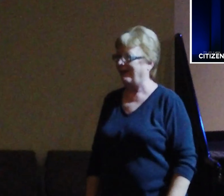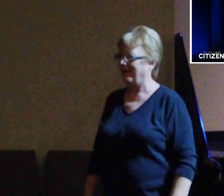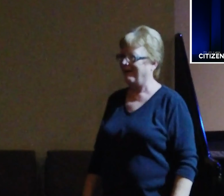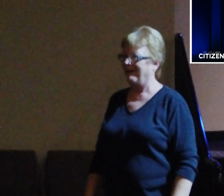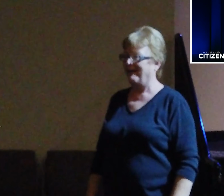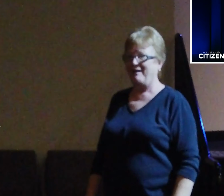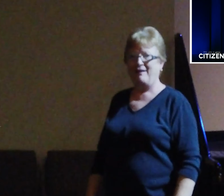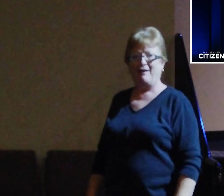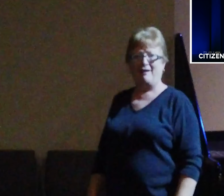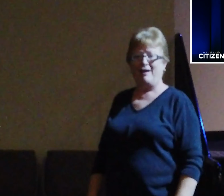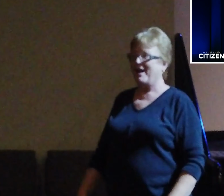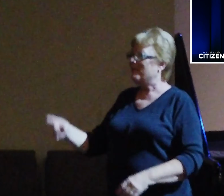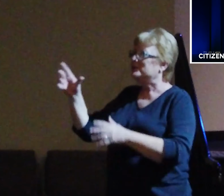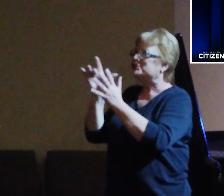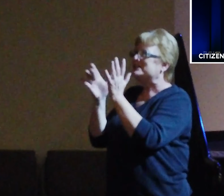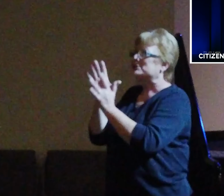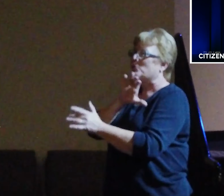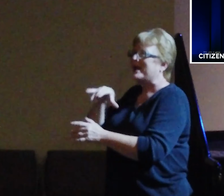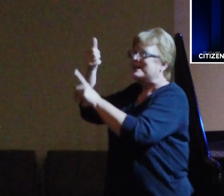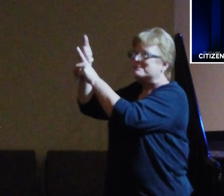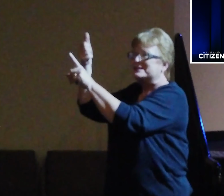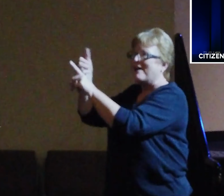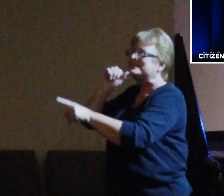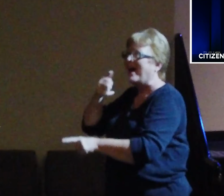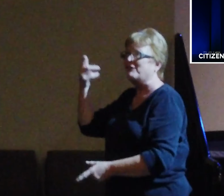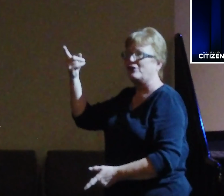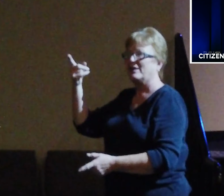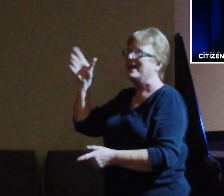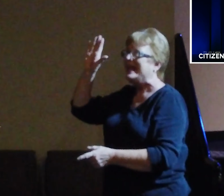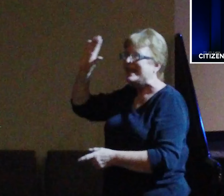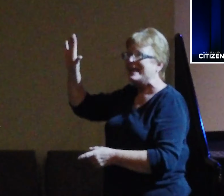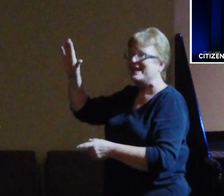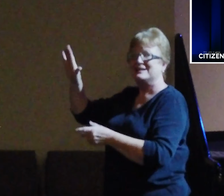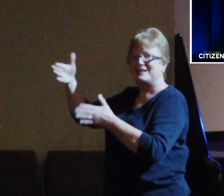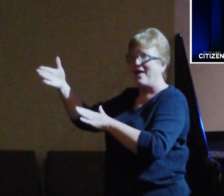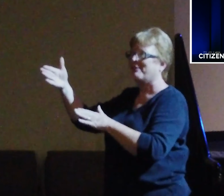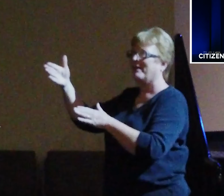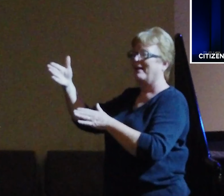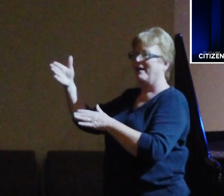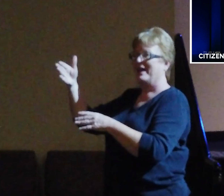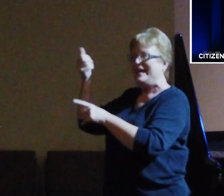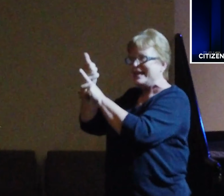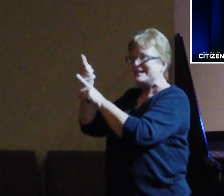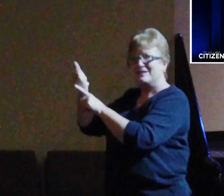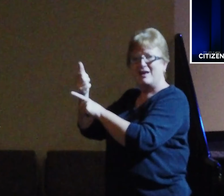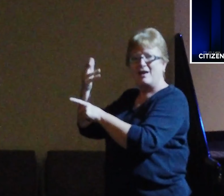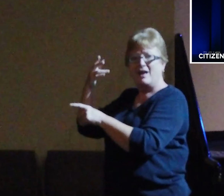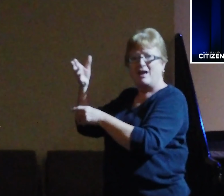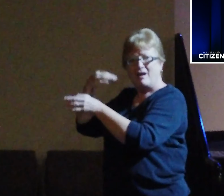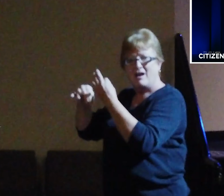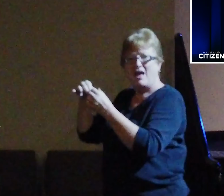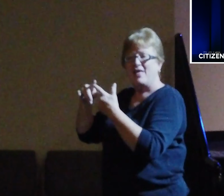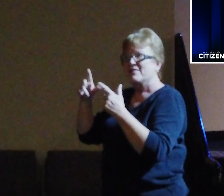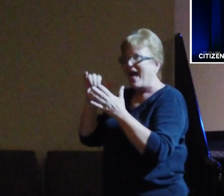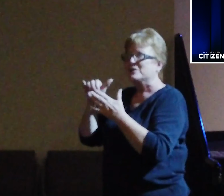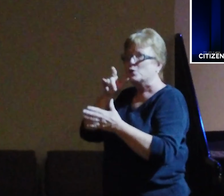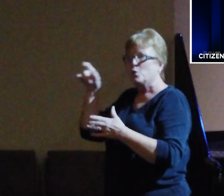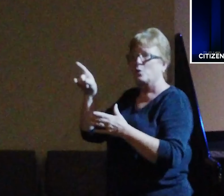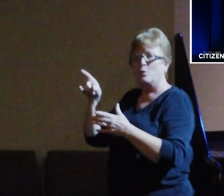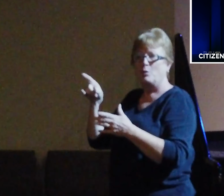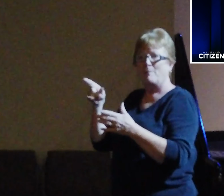Christ, who's our king. There's no other kingdom like it. No other king more worthy than King Jesus.